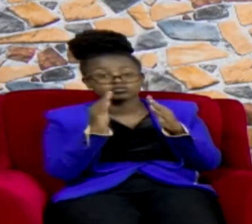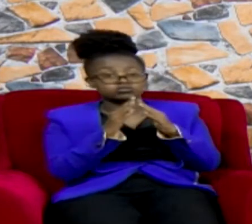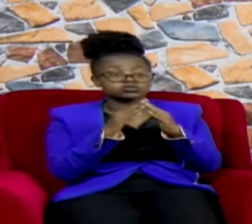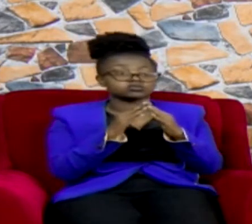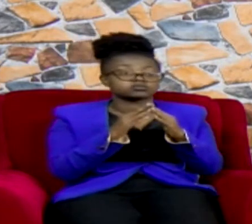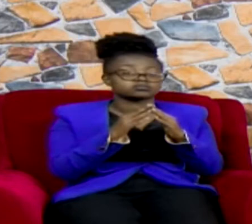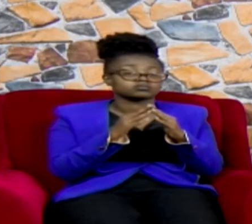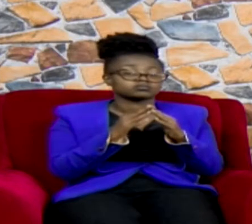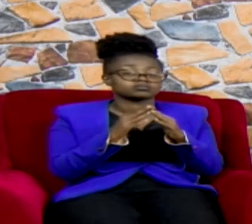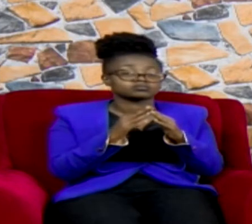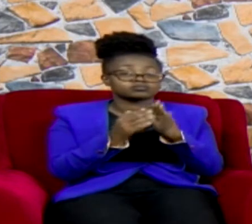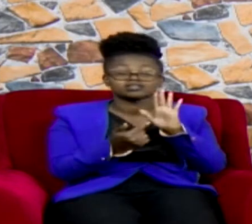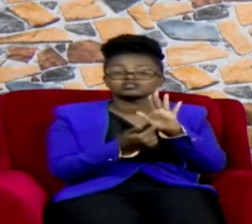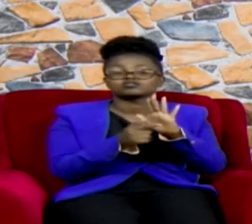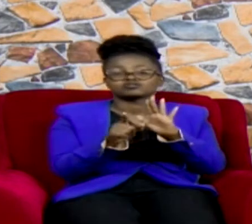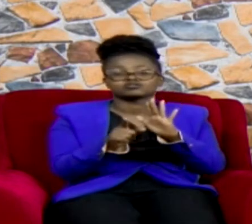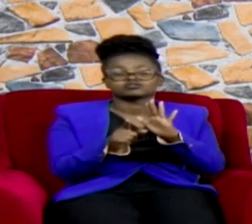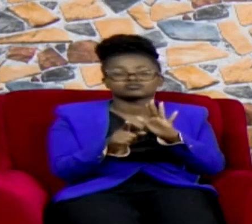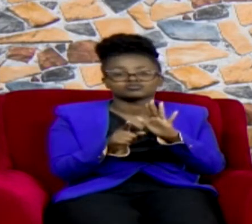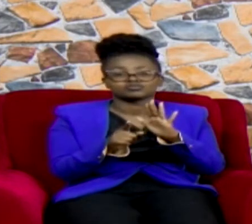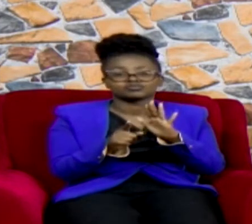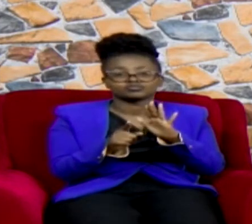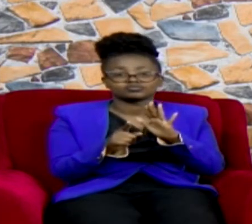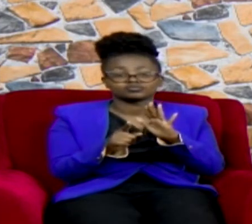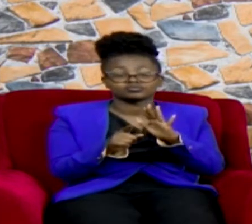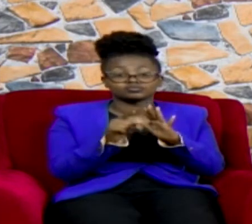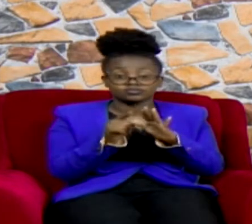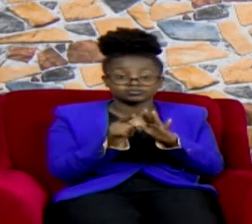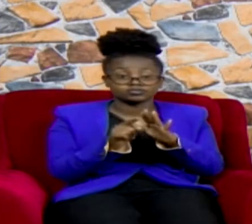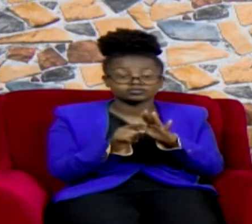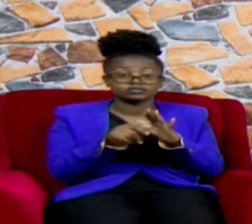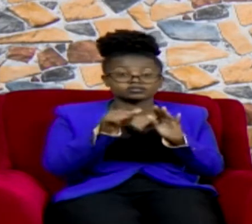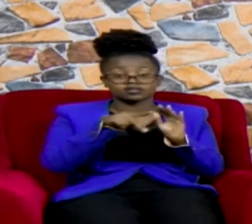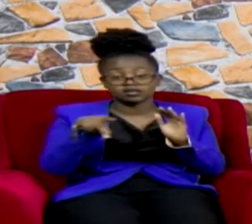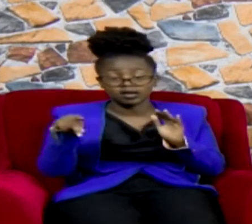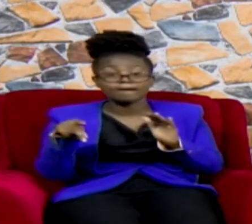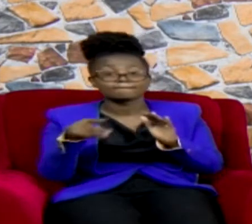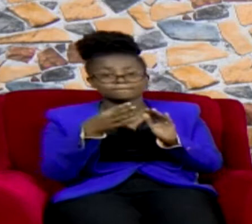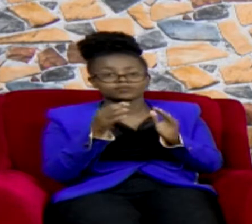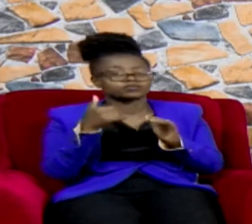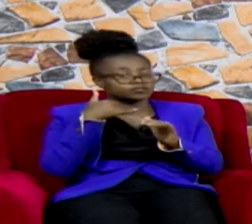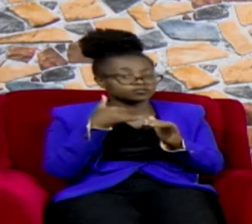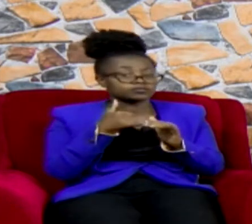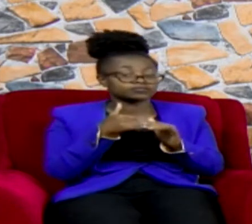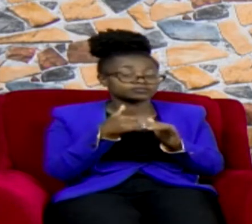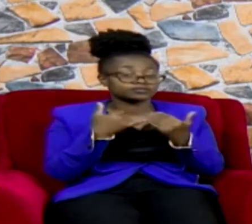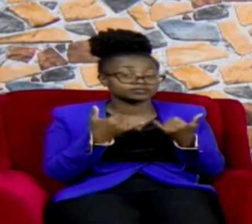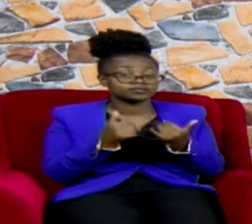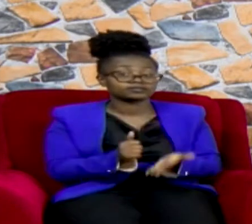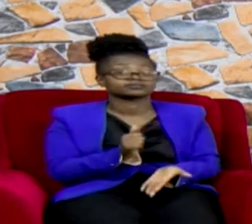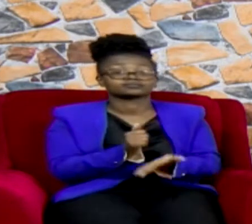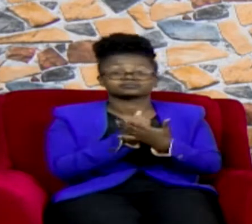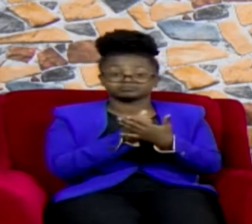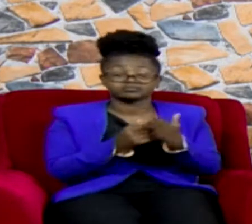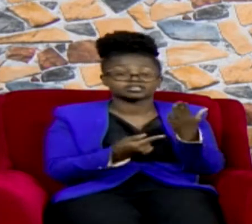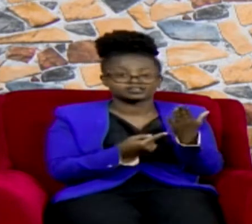just go and show you what it is. Yes, what it is. So these are apps on the phones and the gadgets. Yes, yeah. Okay, so at least assistive technology